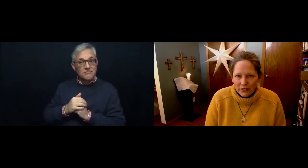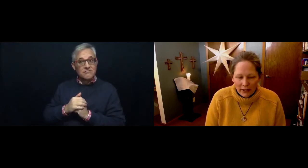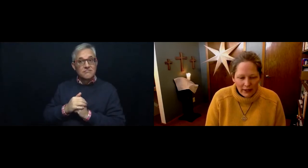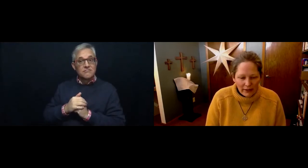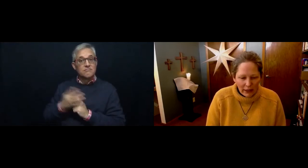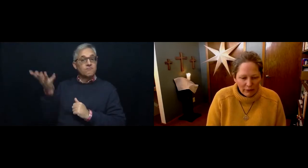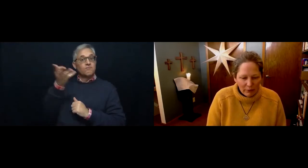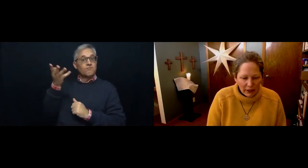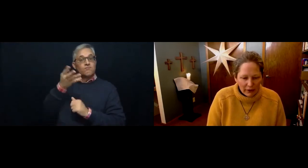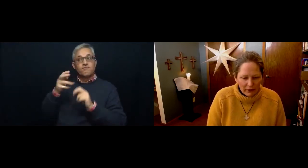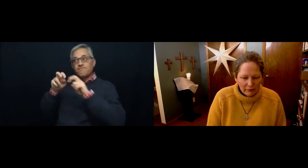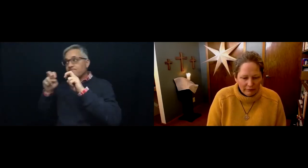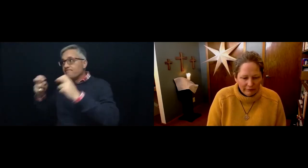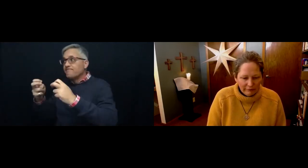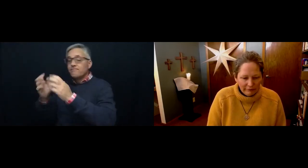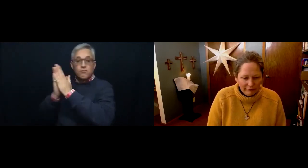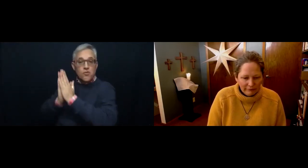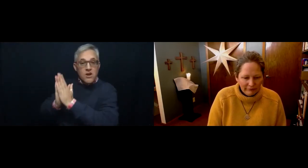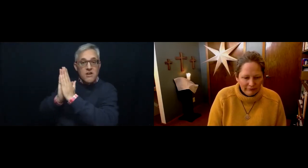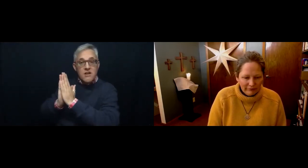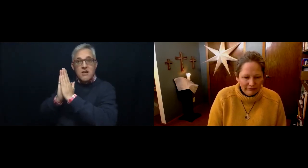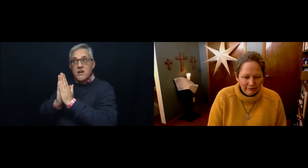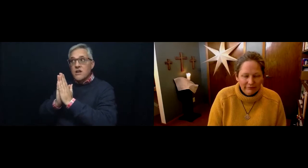changed in that time of prayer.